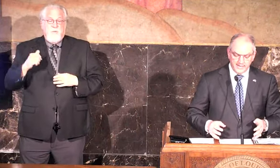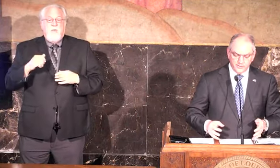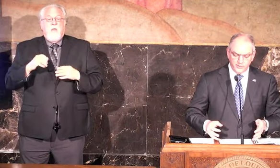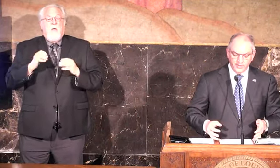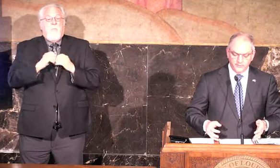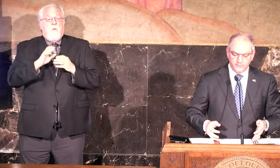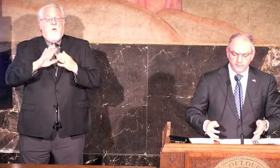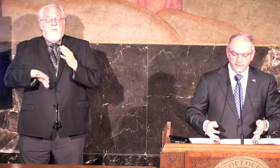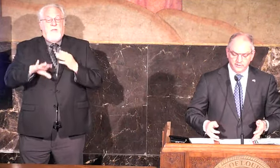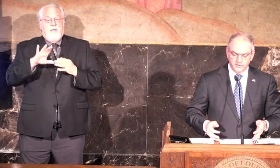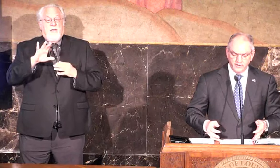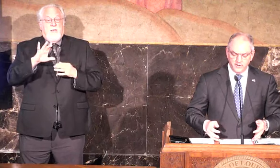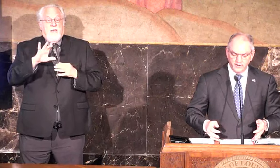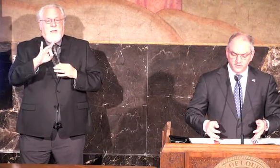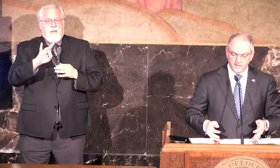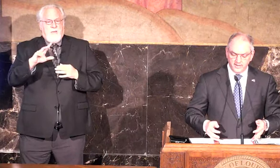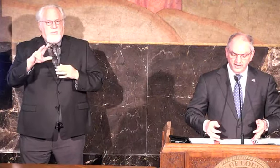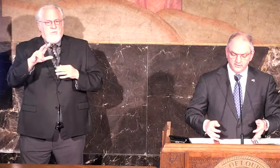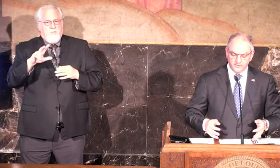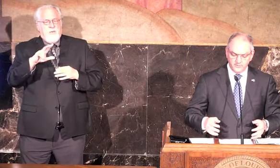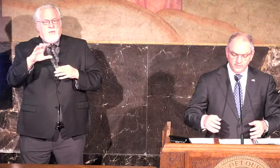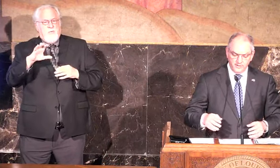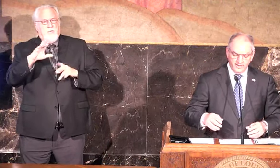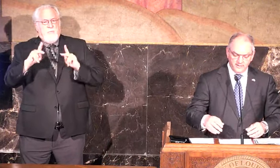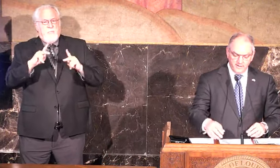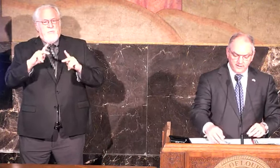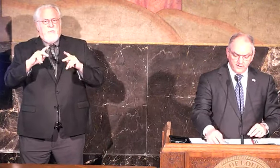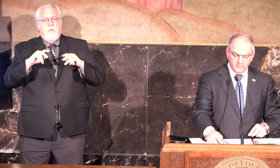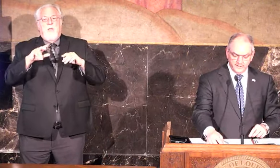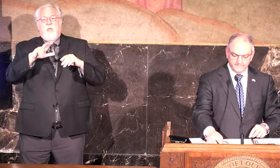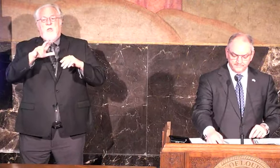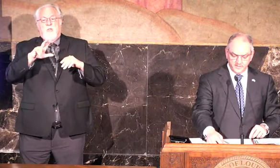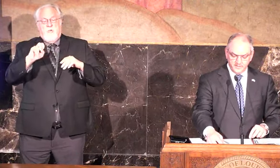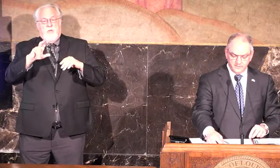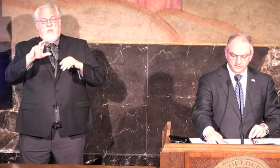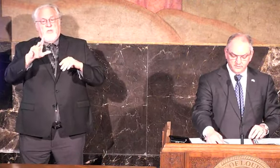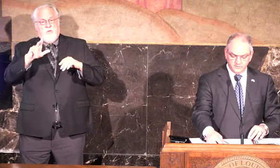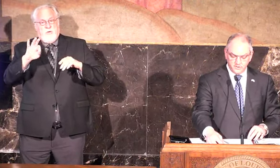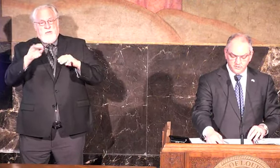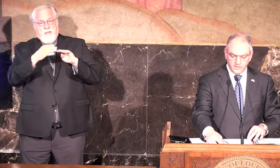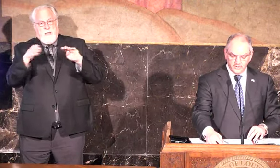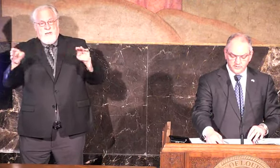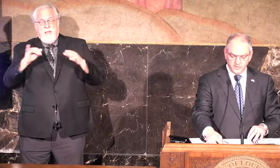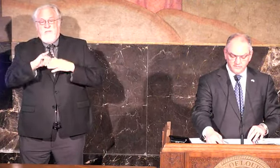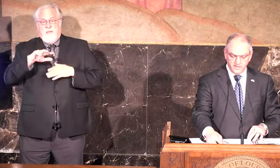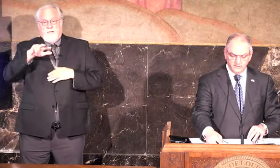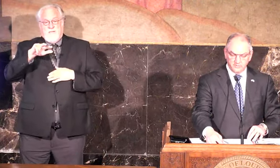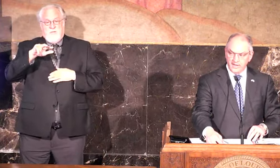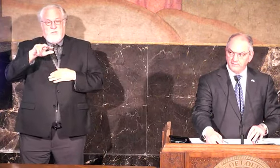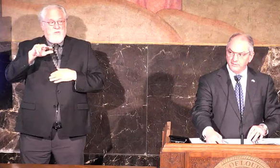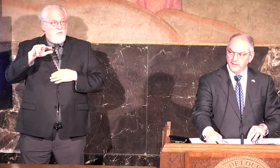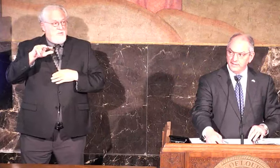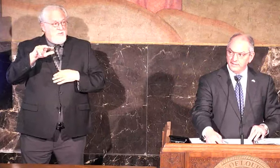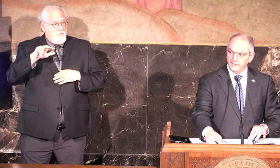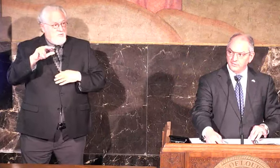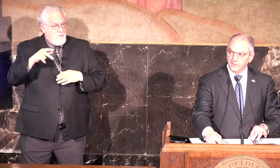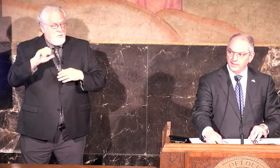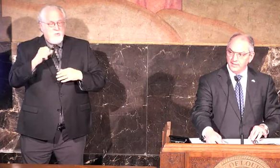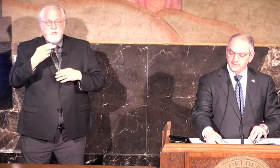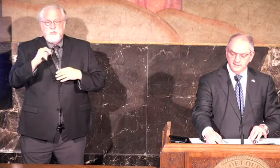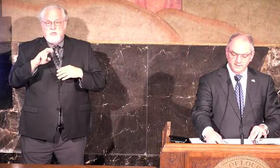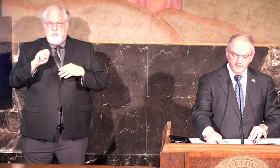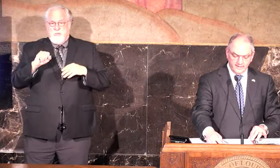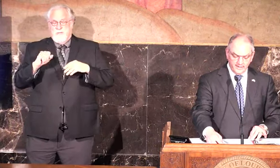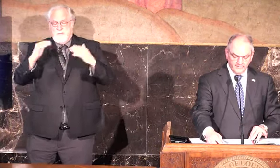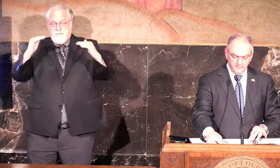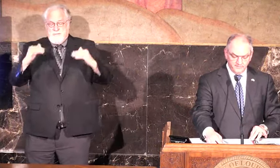than 8,300 people in the 30 to 39 age group have had COVID, and this is the third greatest share of cases after the 18 to